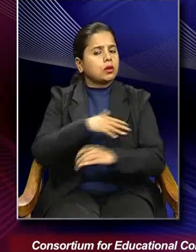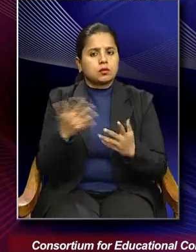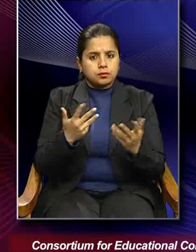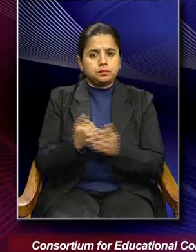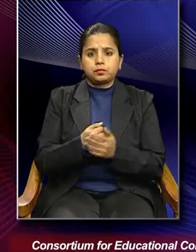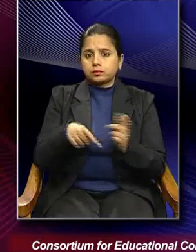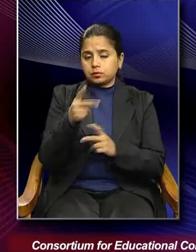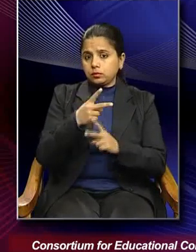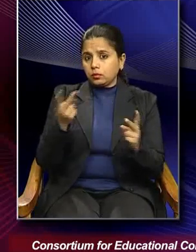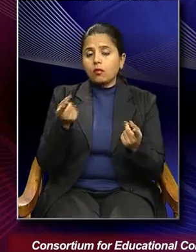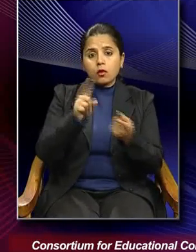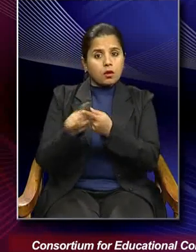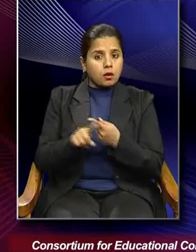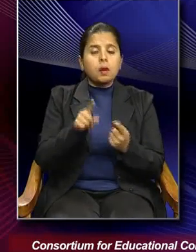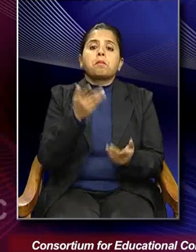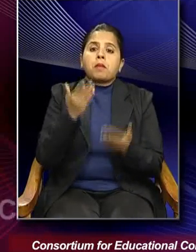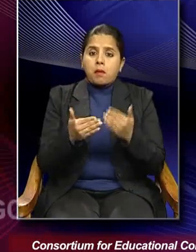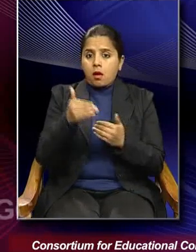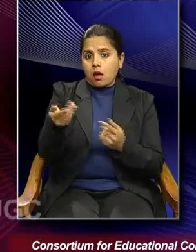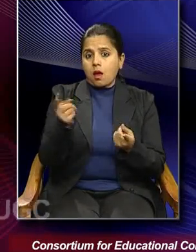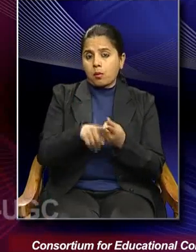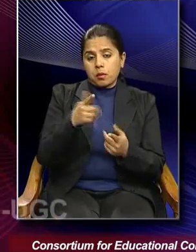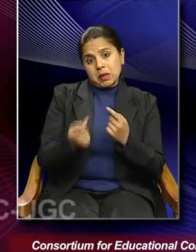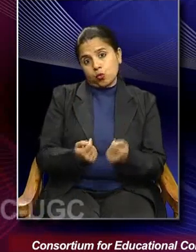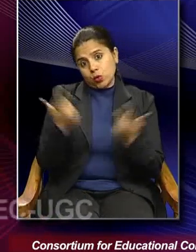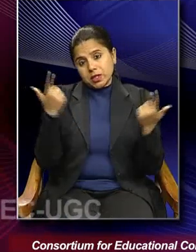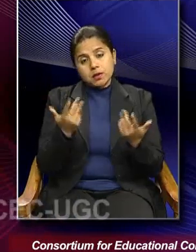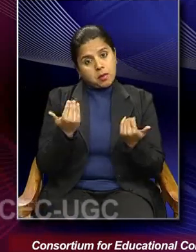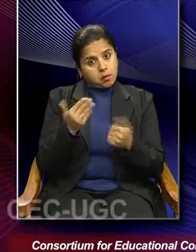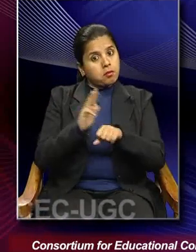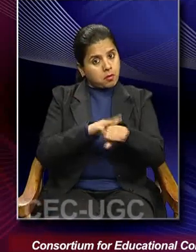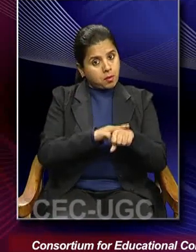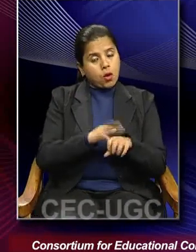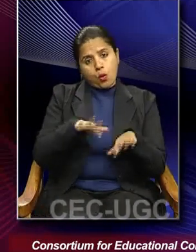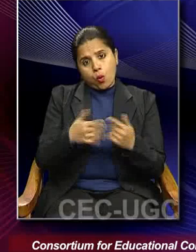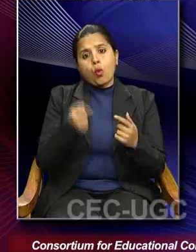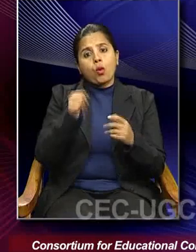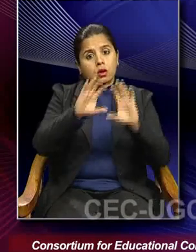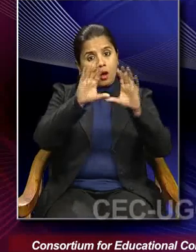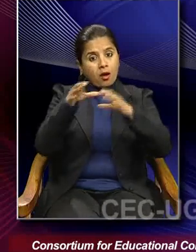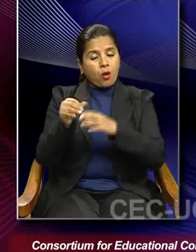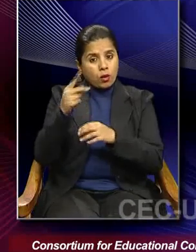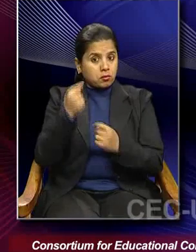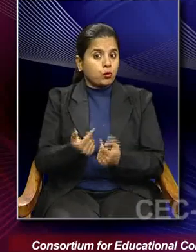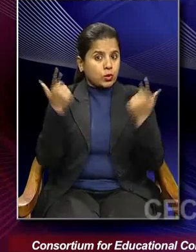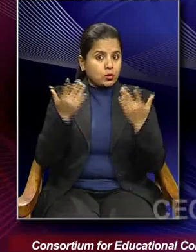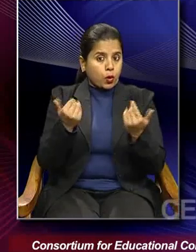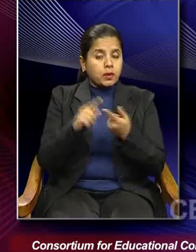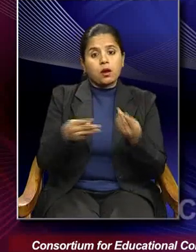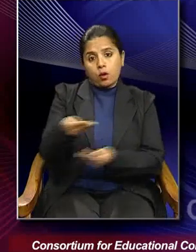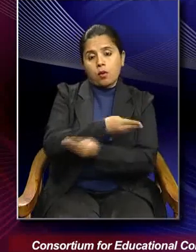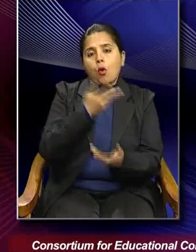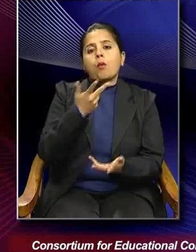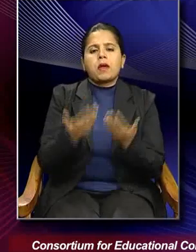Under such circumstances, they may become either rich members or class-wise rich members in the economy, or they